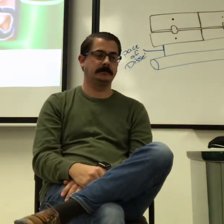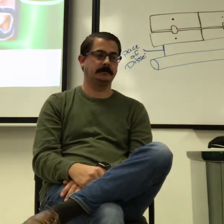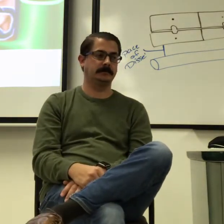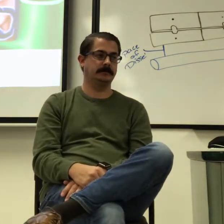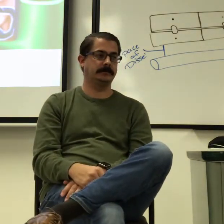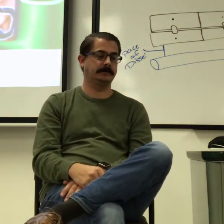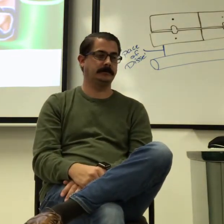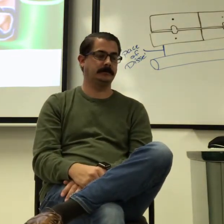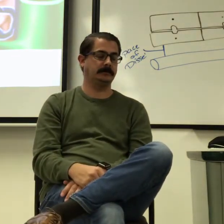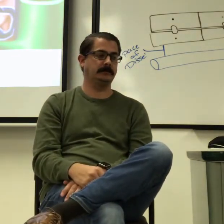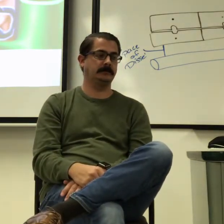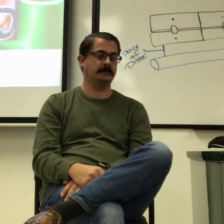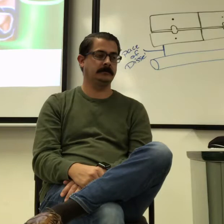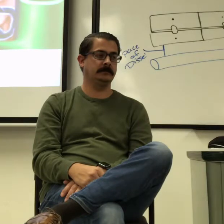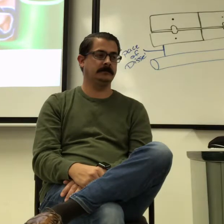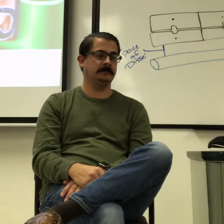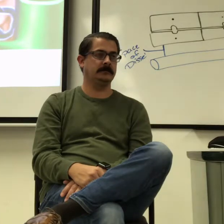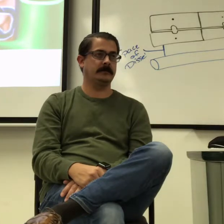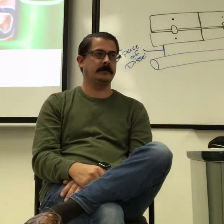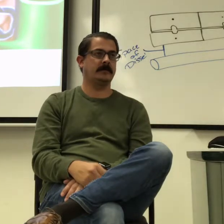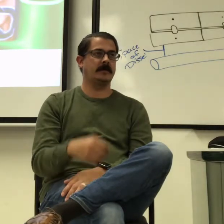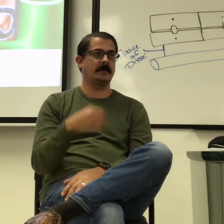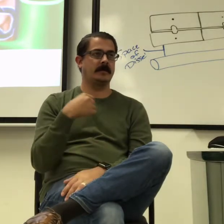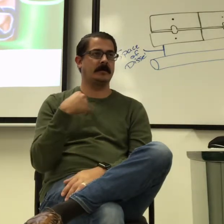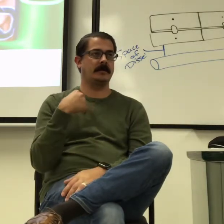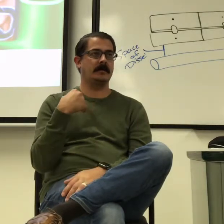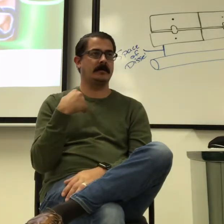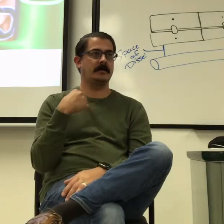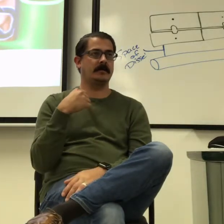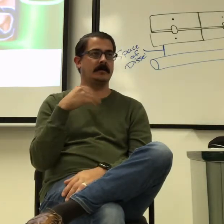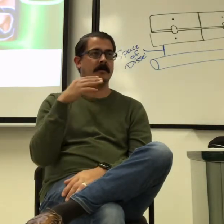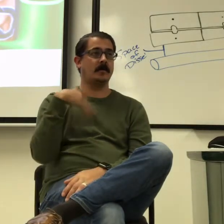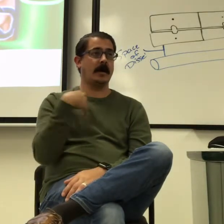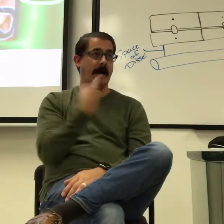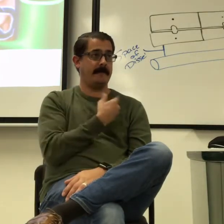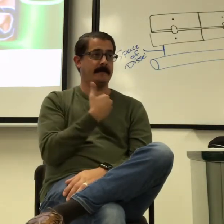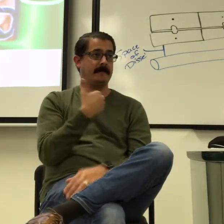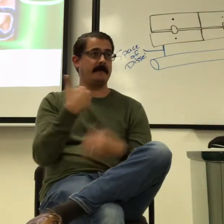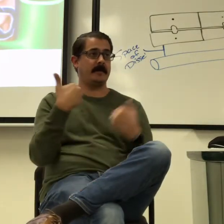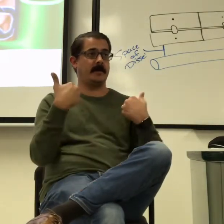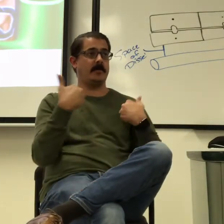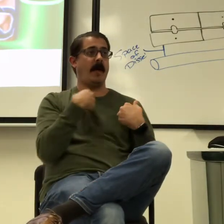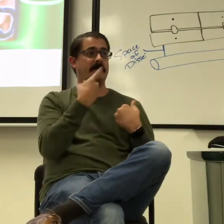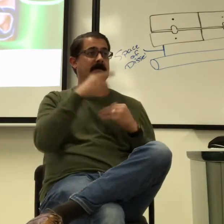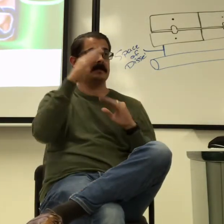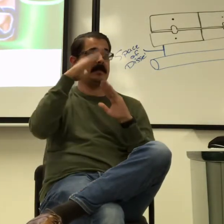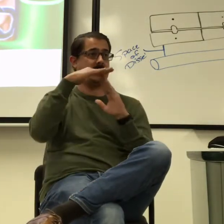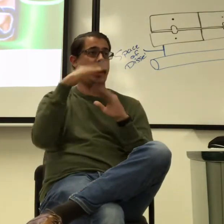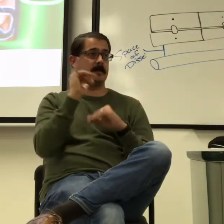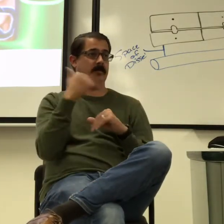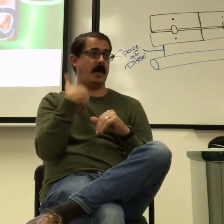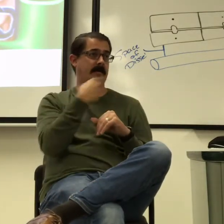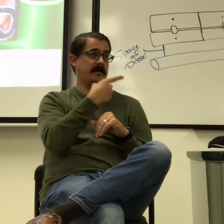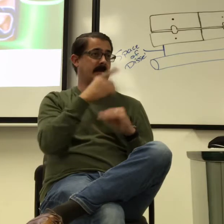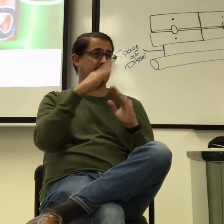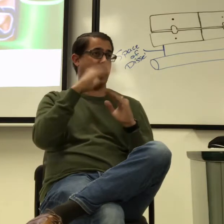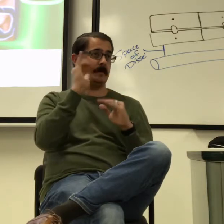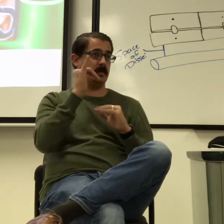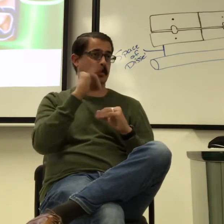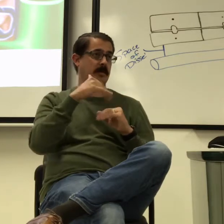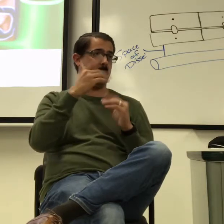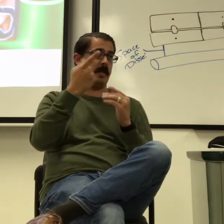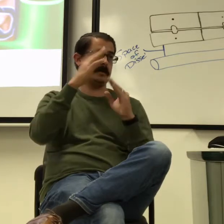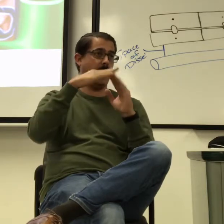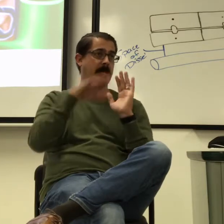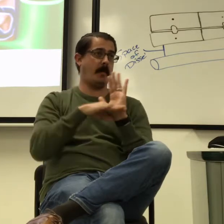And so you have a sinusoid at the top too. I mean, I won't draw it. You can see on the picture. There's one on the top and the bottom.